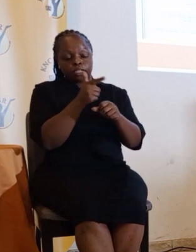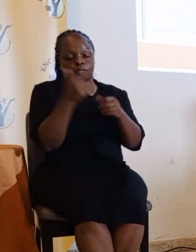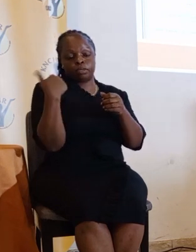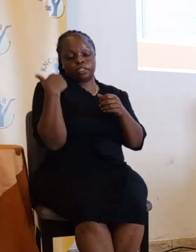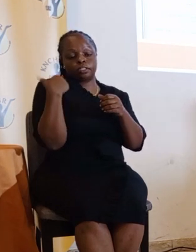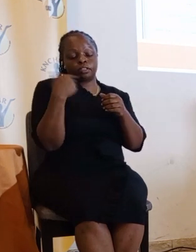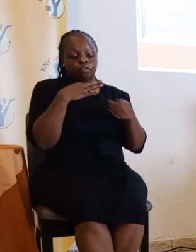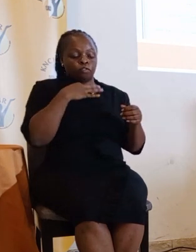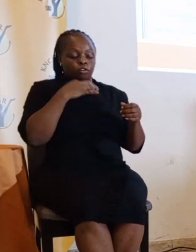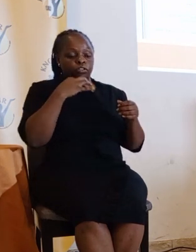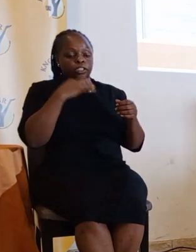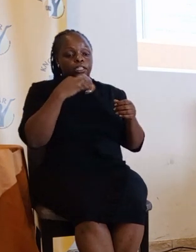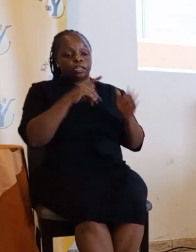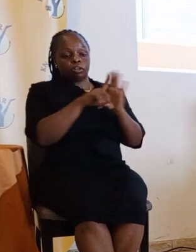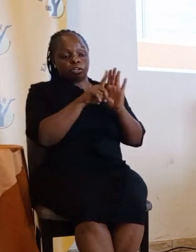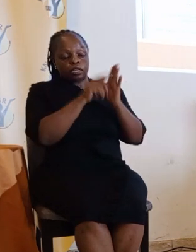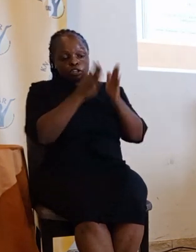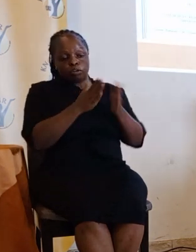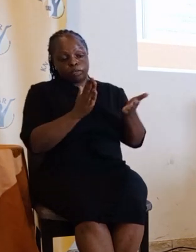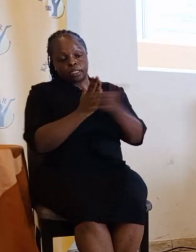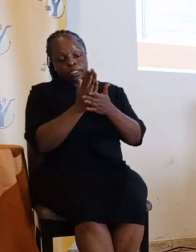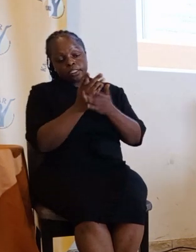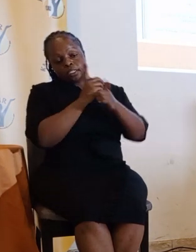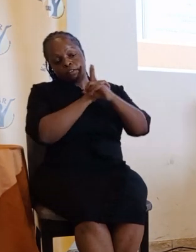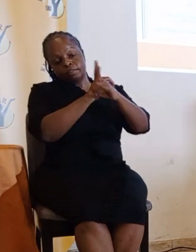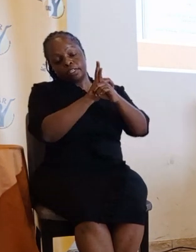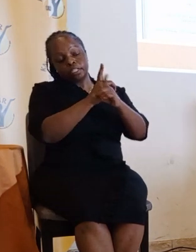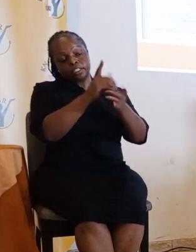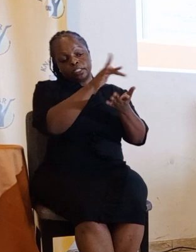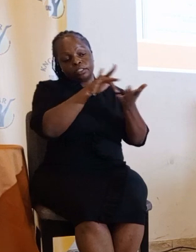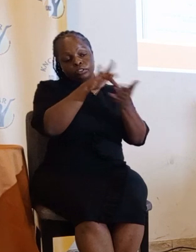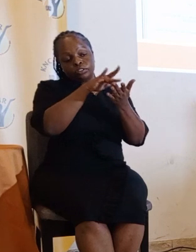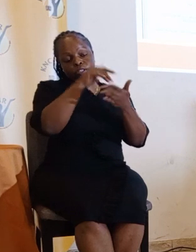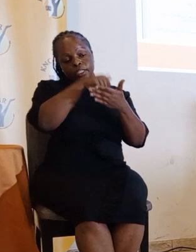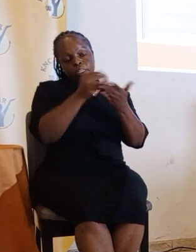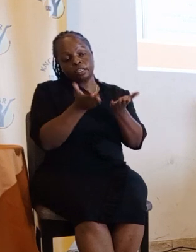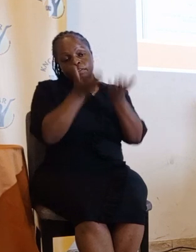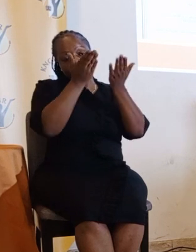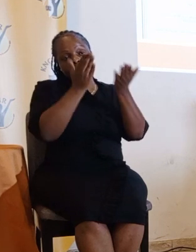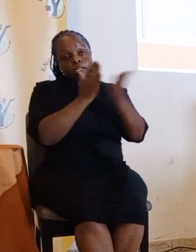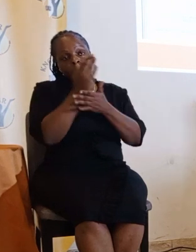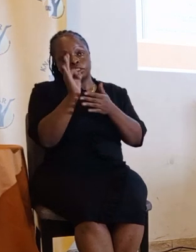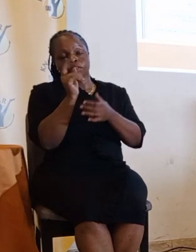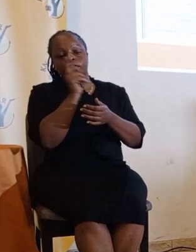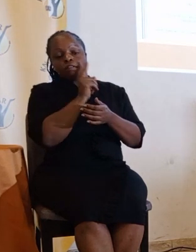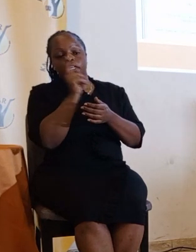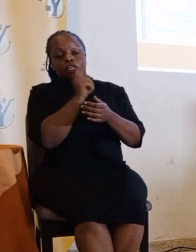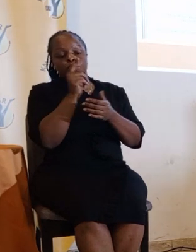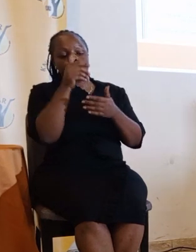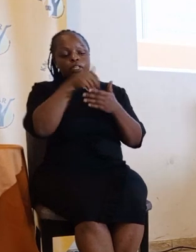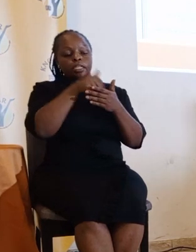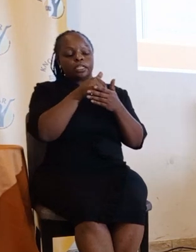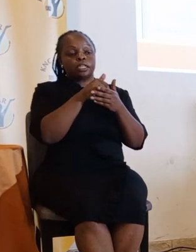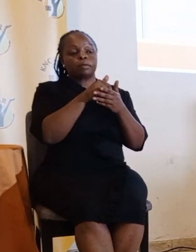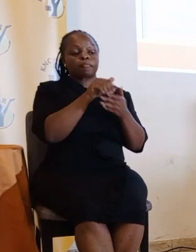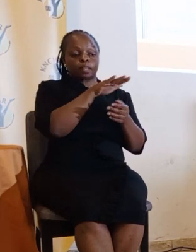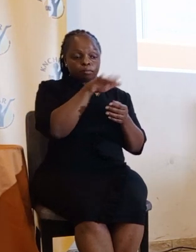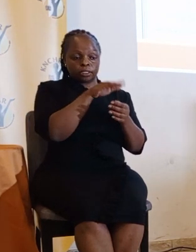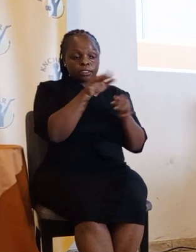volunteer lawyers, and human rights defenders are central in advancing the rights of the vulnerable in our midst